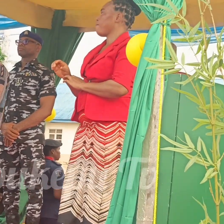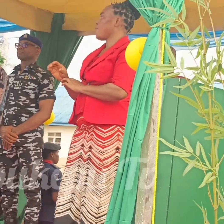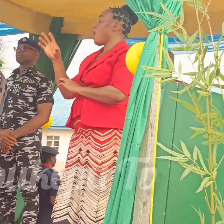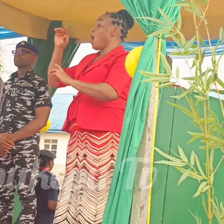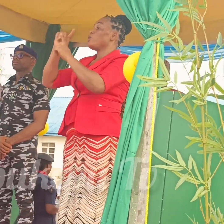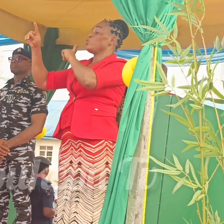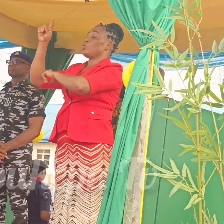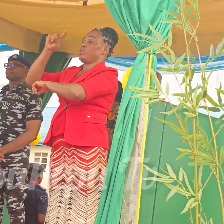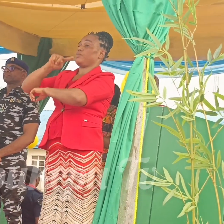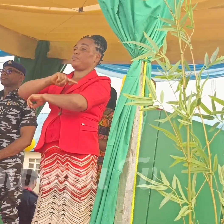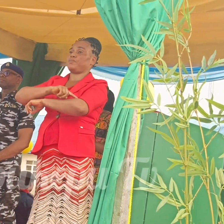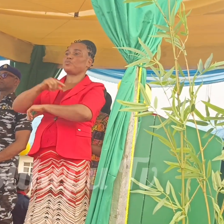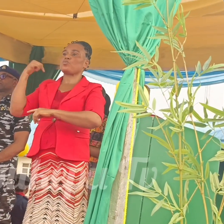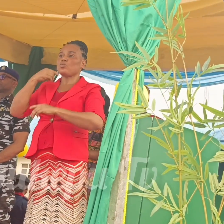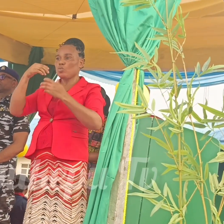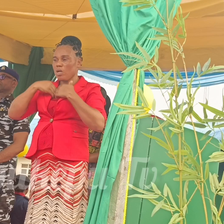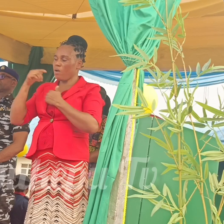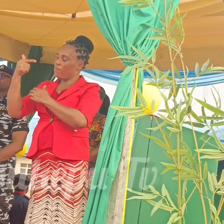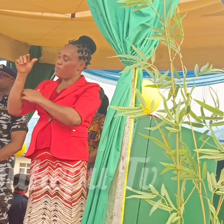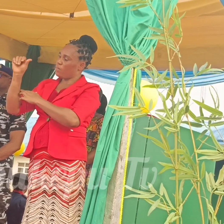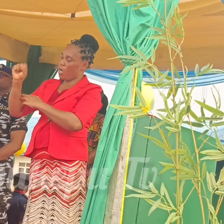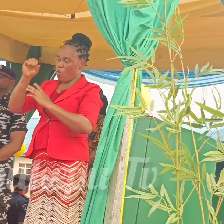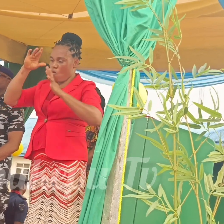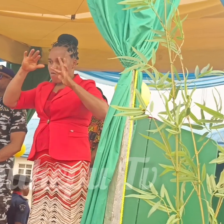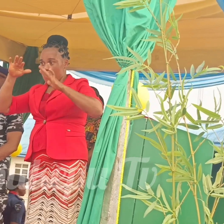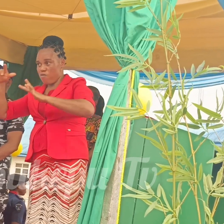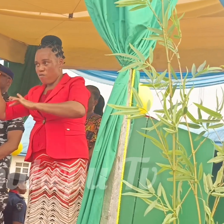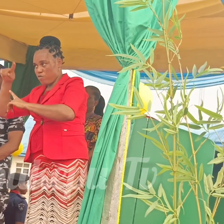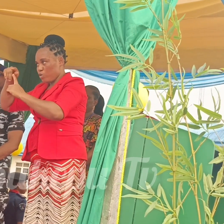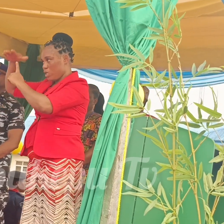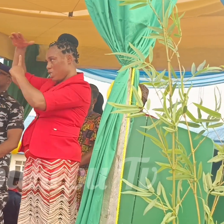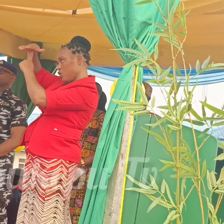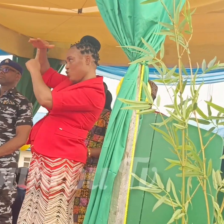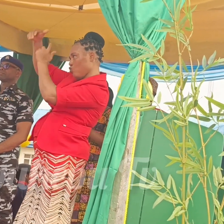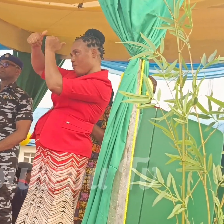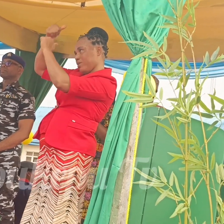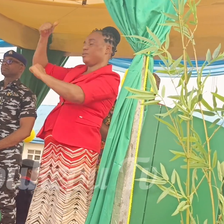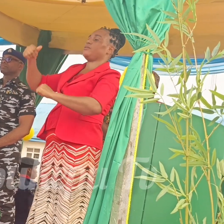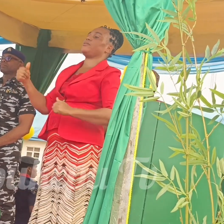And today, we have gas flowing to the turbines.